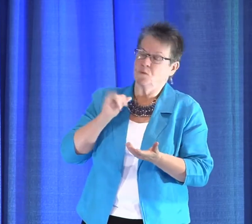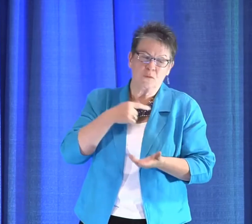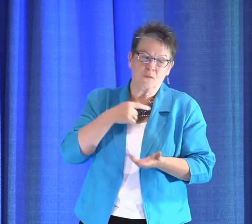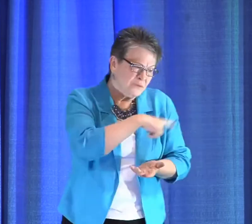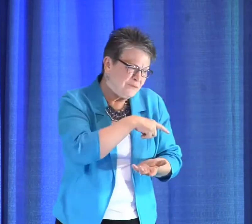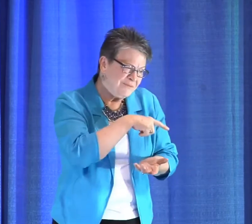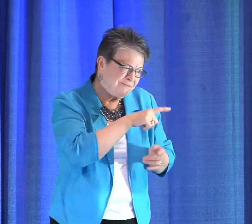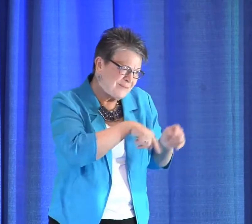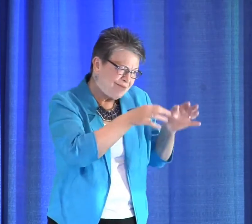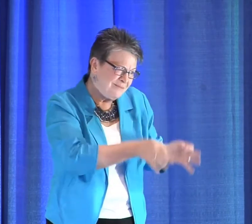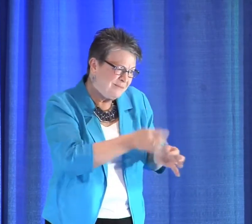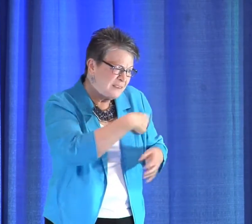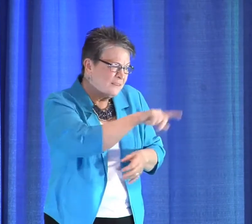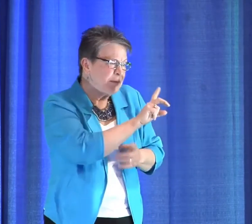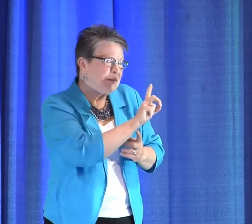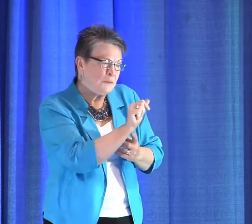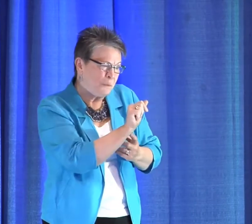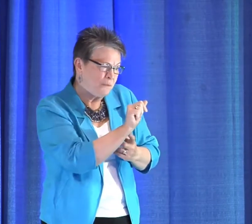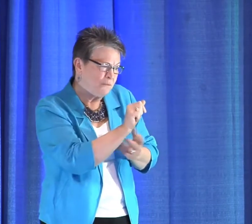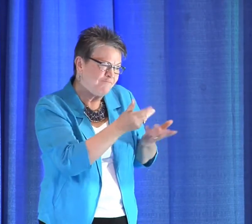different. Both languages don't have a seat at the table.